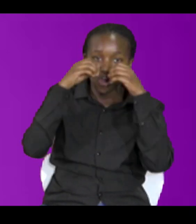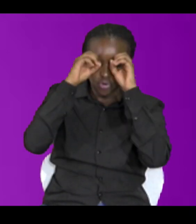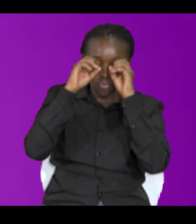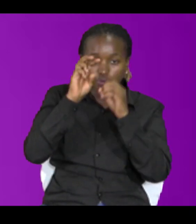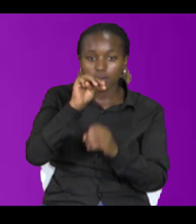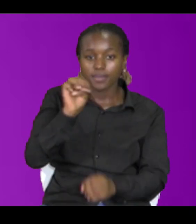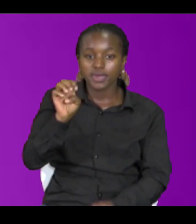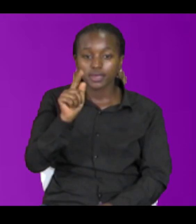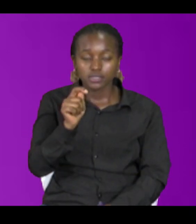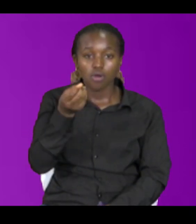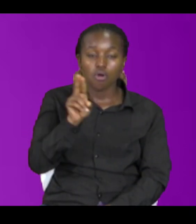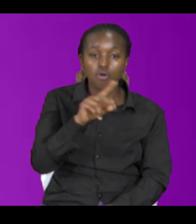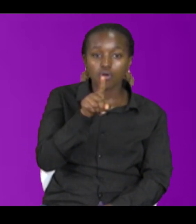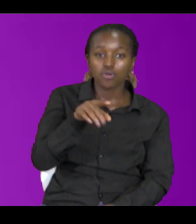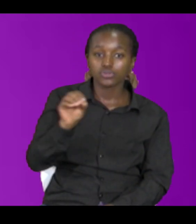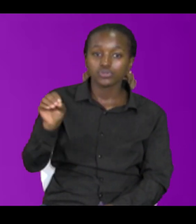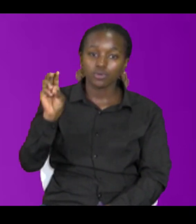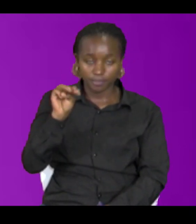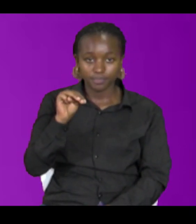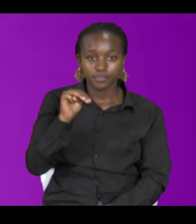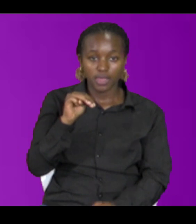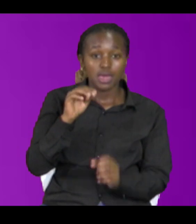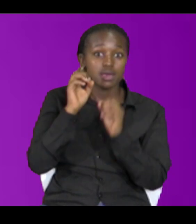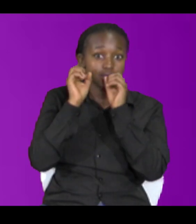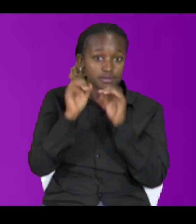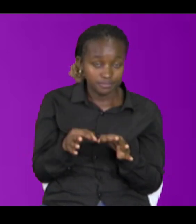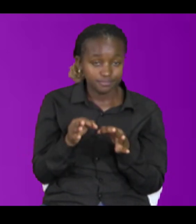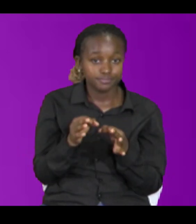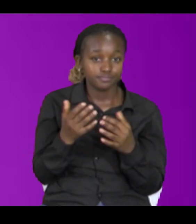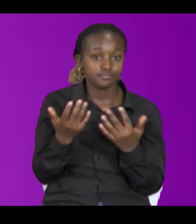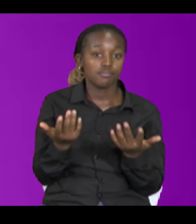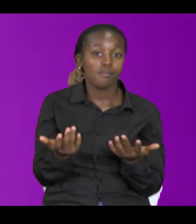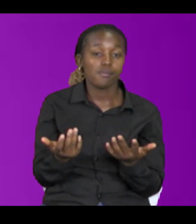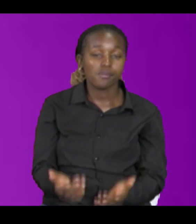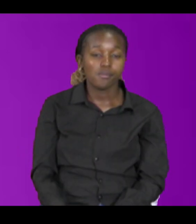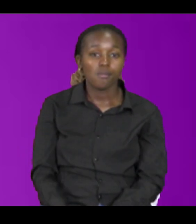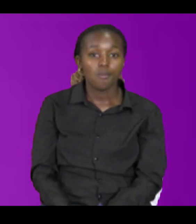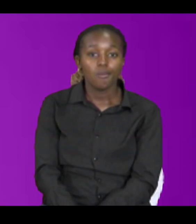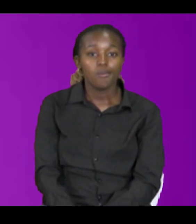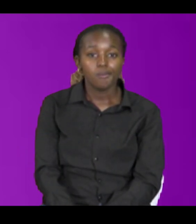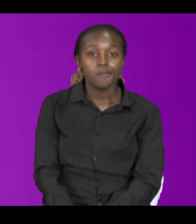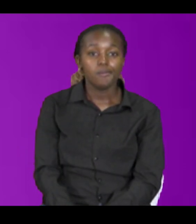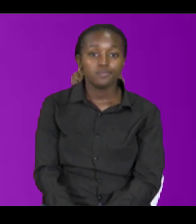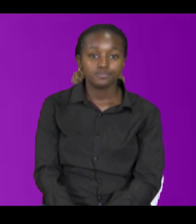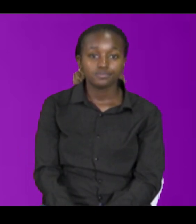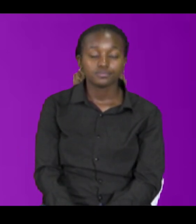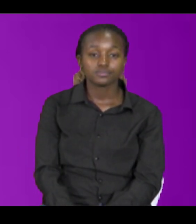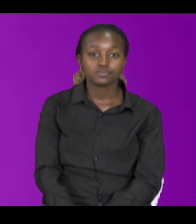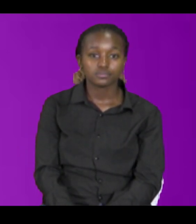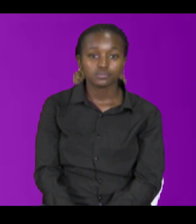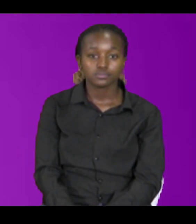or Zoom. You can find that people in different